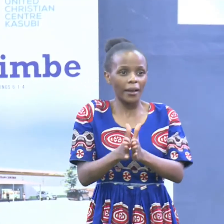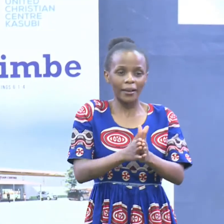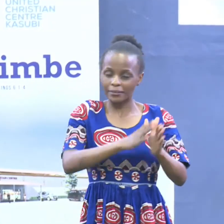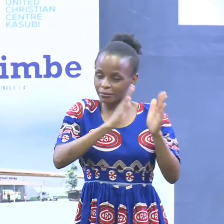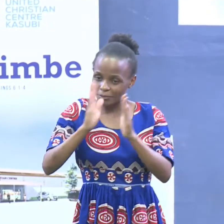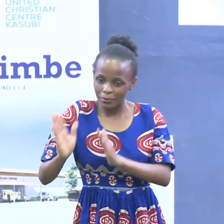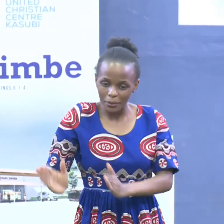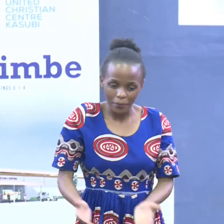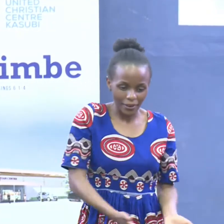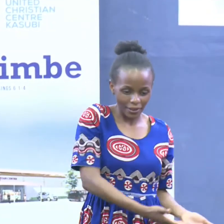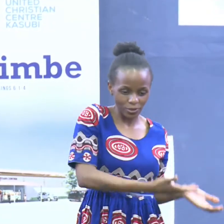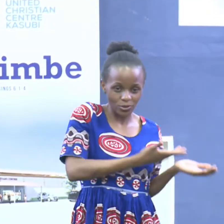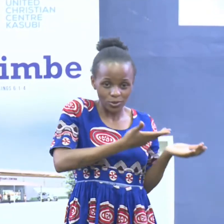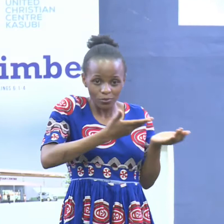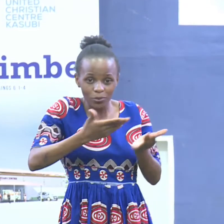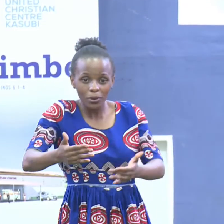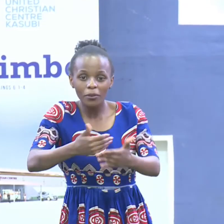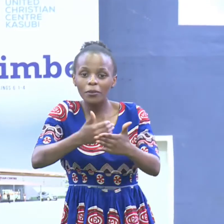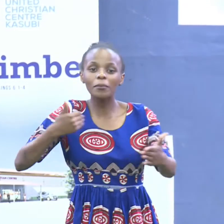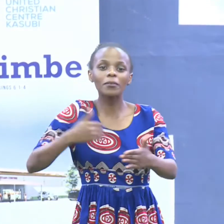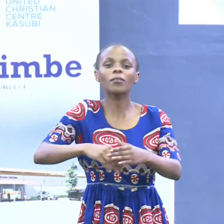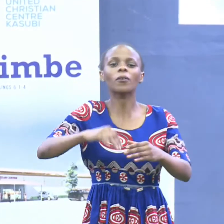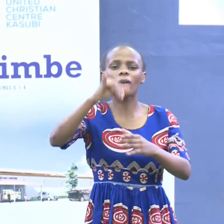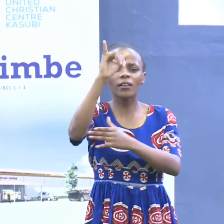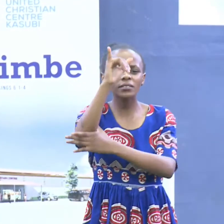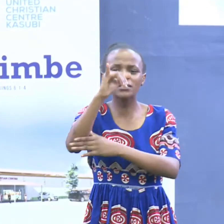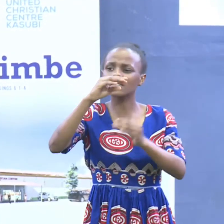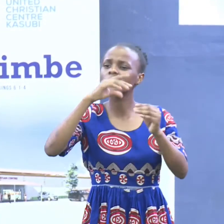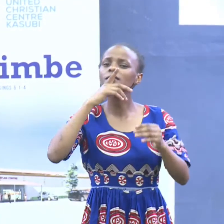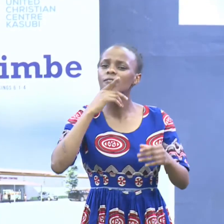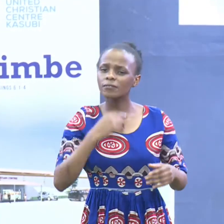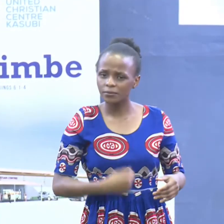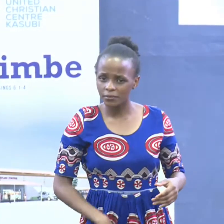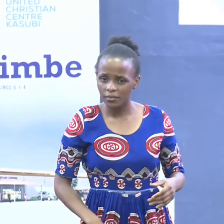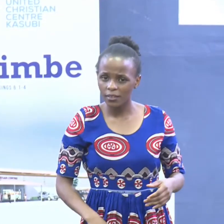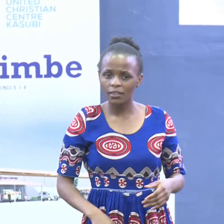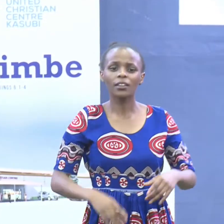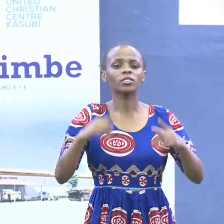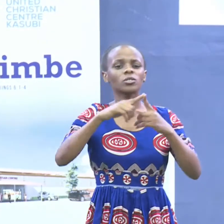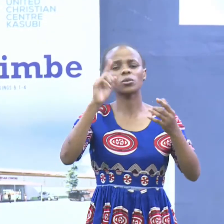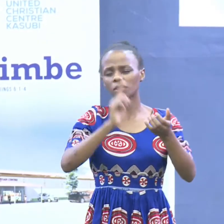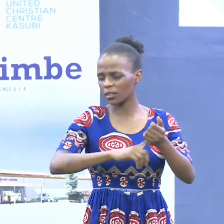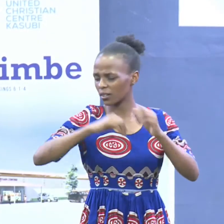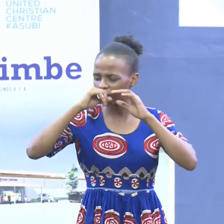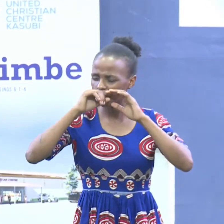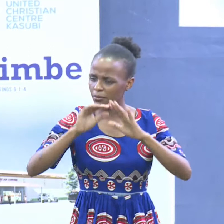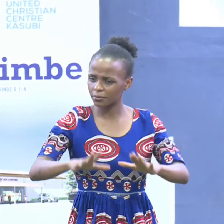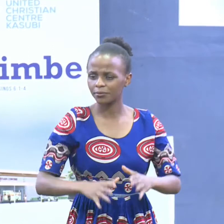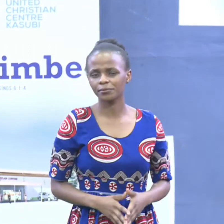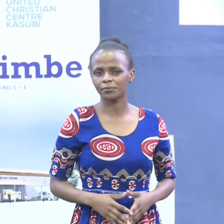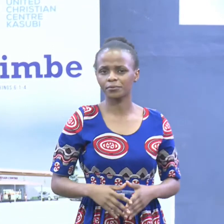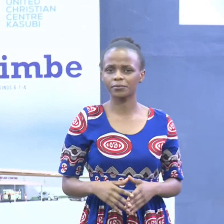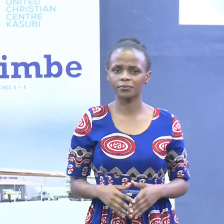agitwale mu maaso ga Isaaka taatawe. And he prepared to take it before his father Isaac. Asobole okufuna omukisa. That he may be